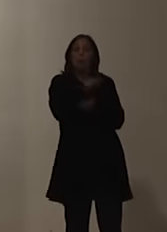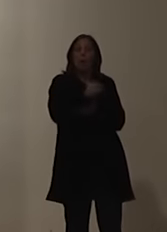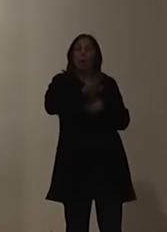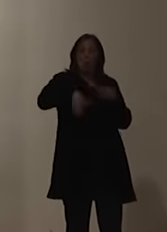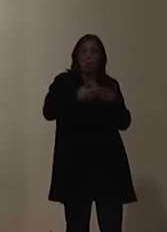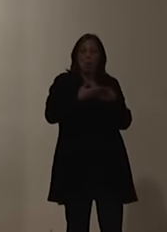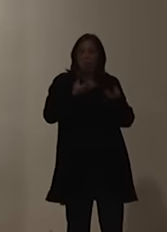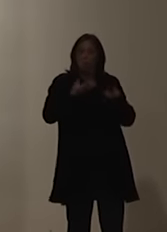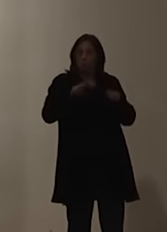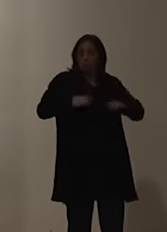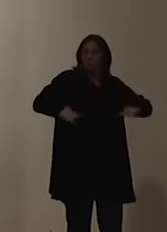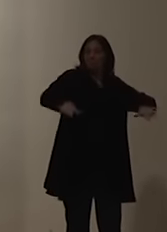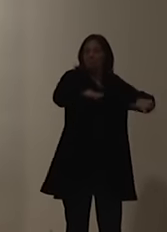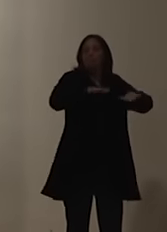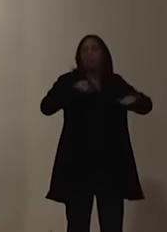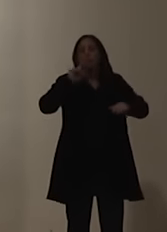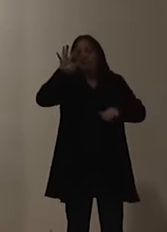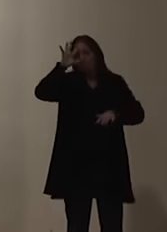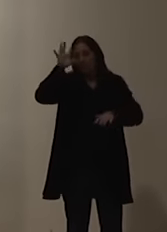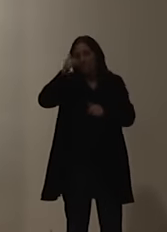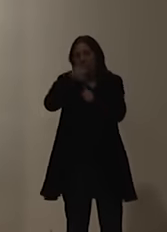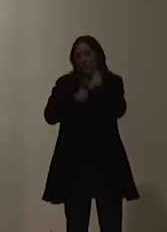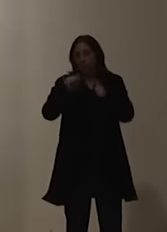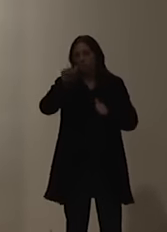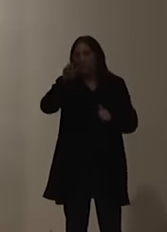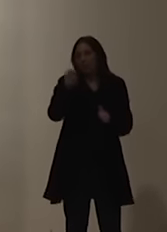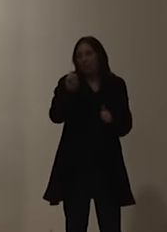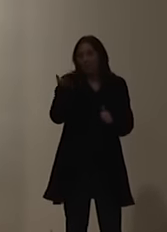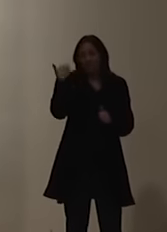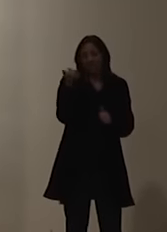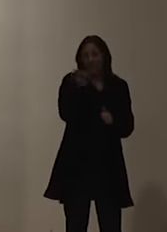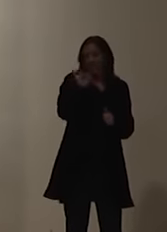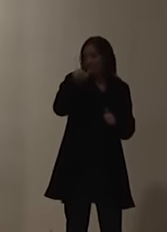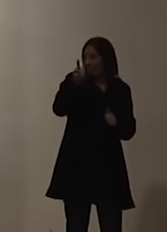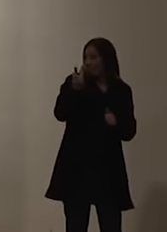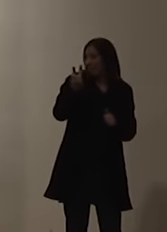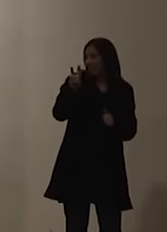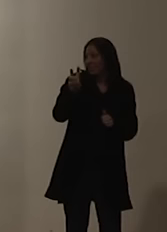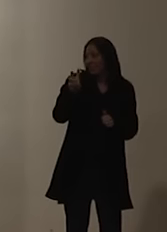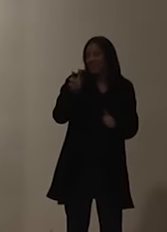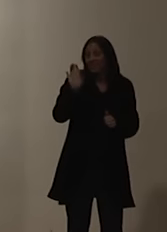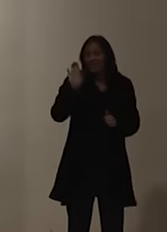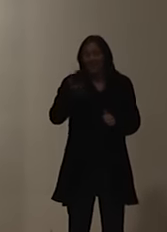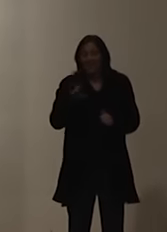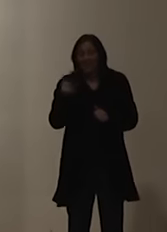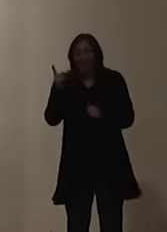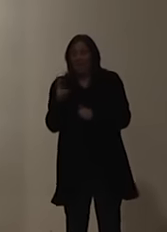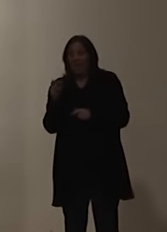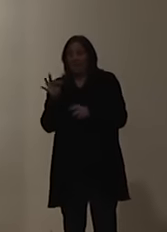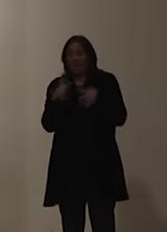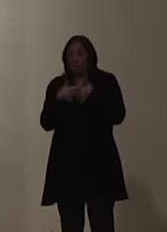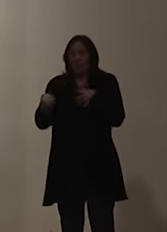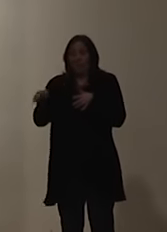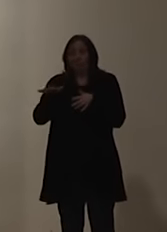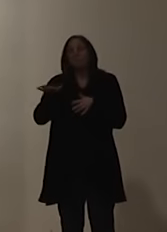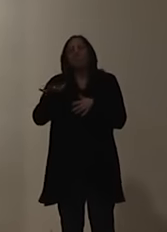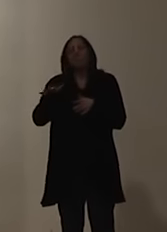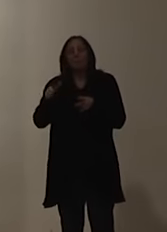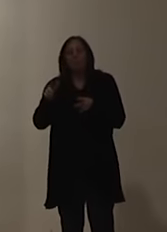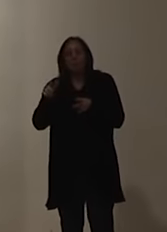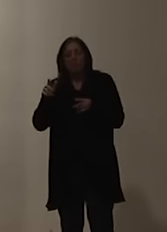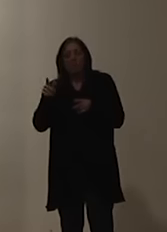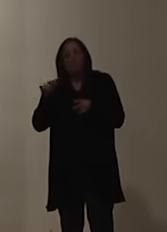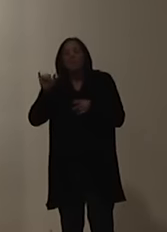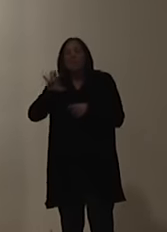of the American automobiles in the mid-20th century had a little bit of Liberian rubber in them. So to not have